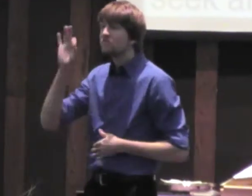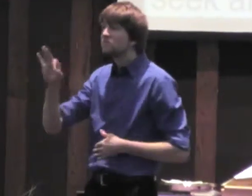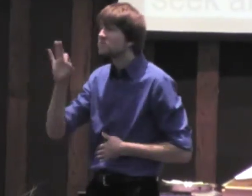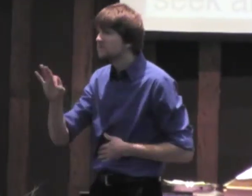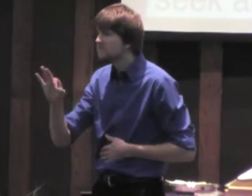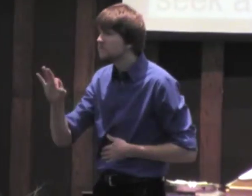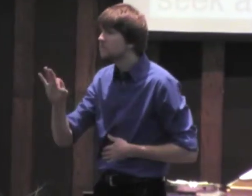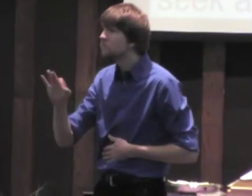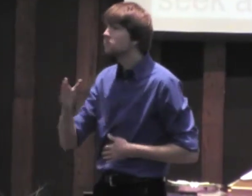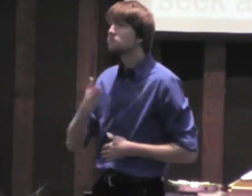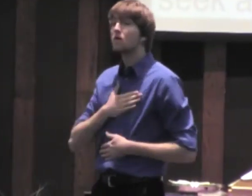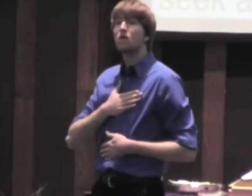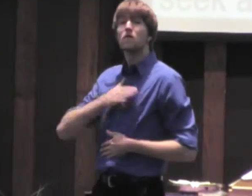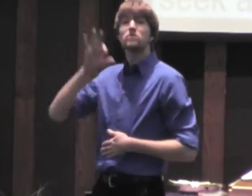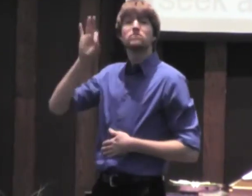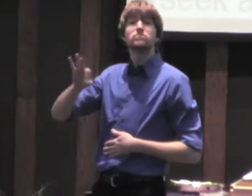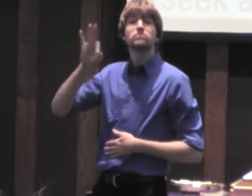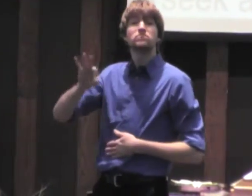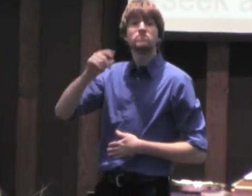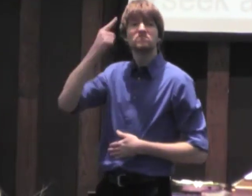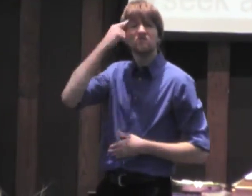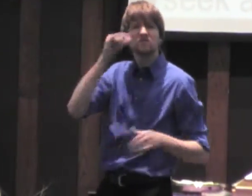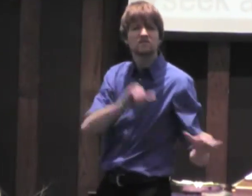So today is going to be a little different kind of sermon.